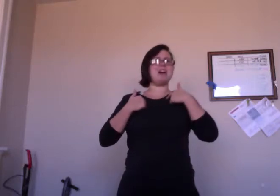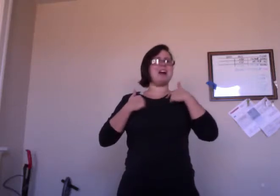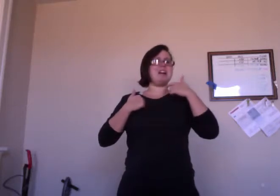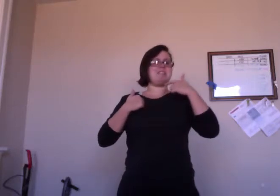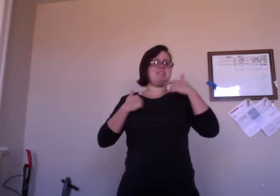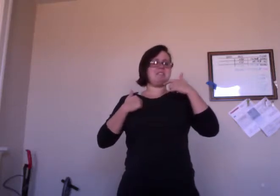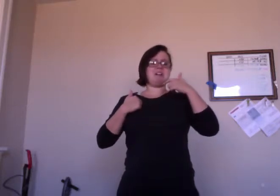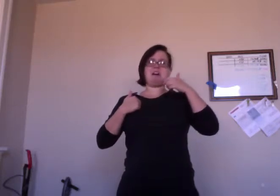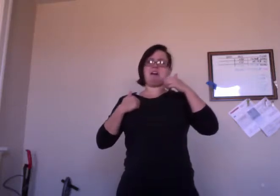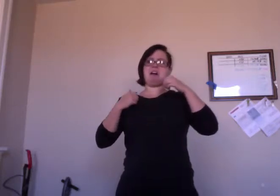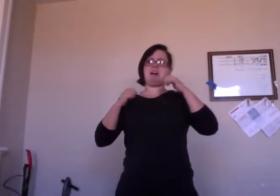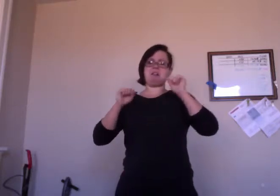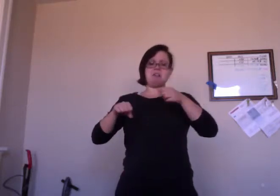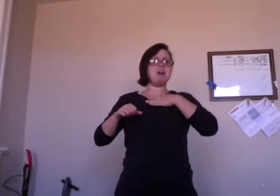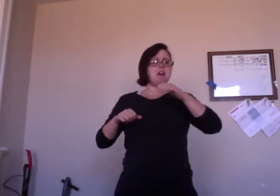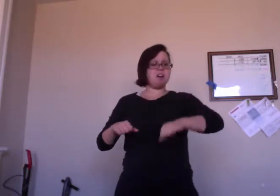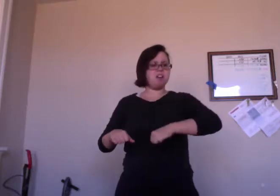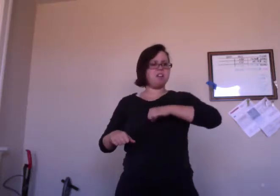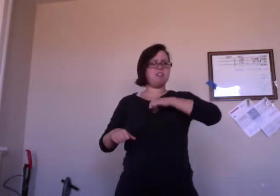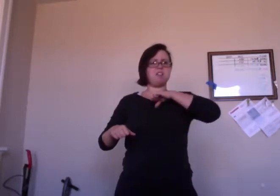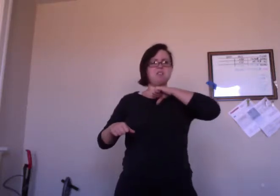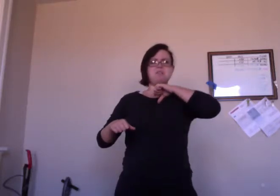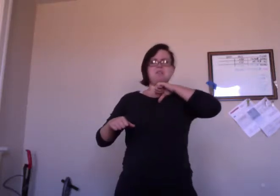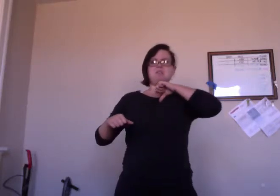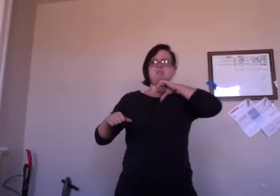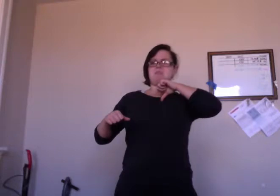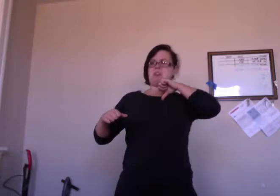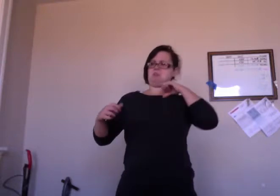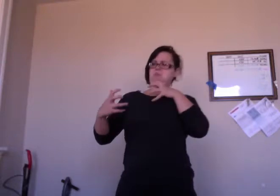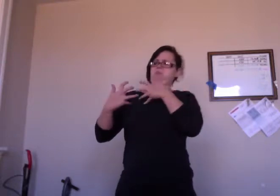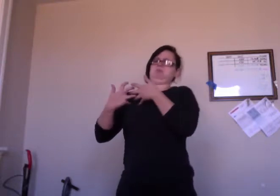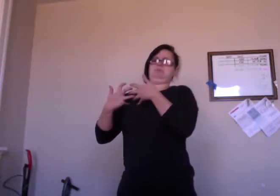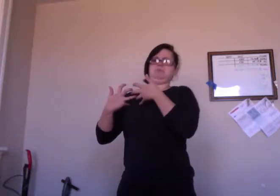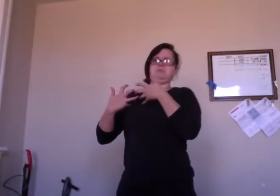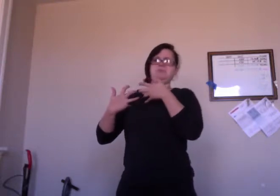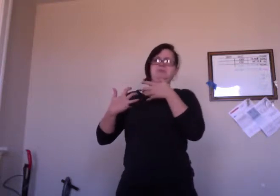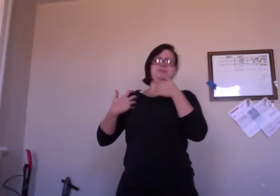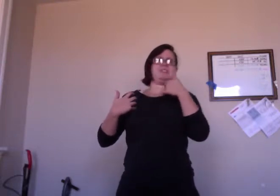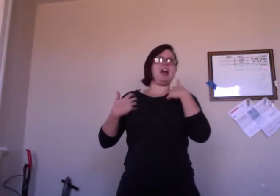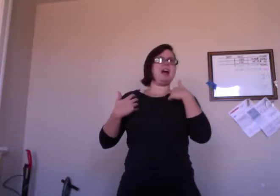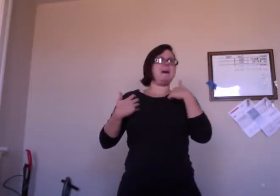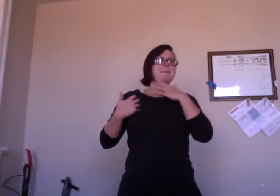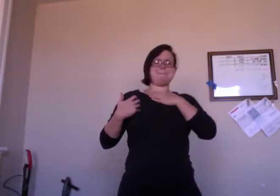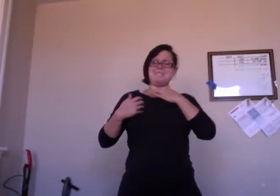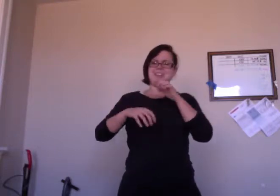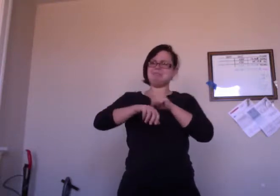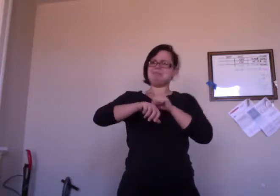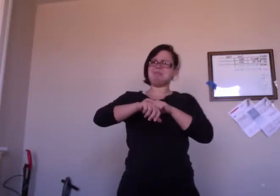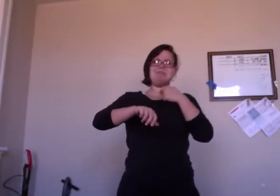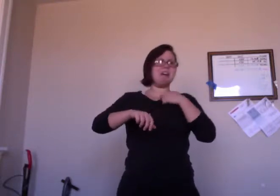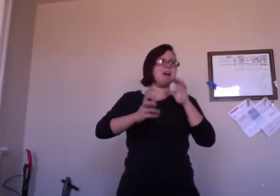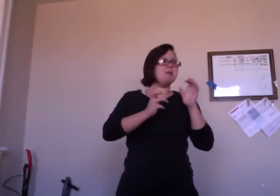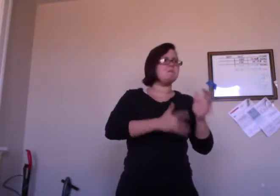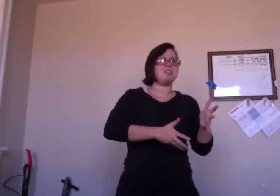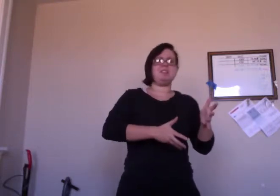wasted in things that did not matter with people that matter. I thought about my relationship with my wife, with